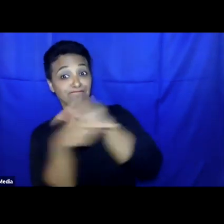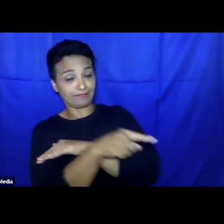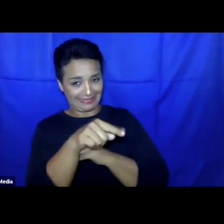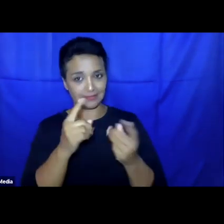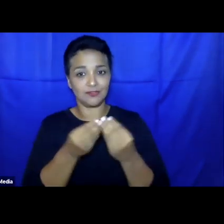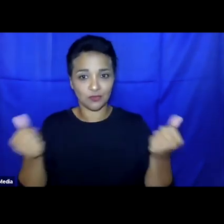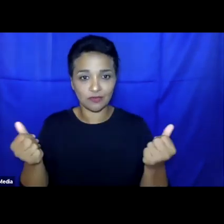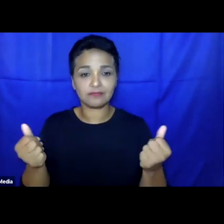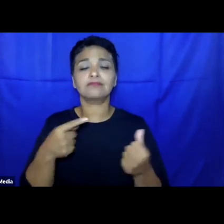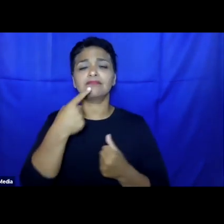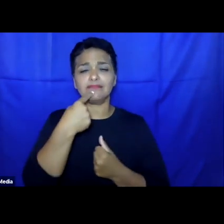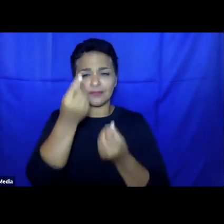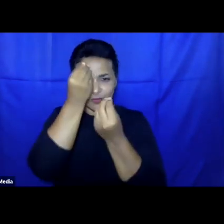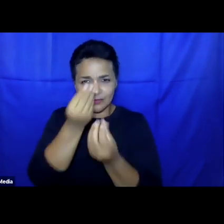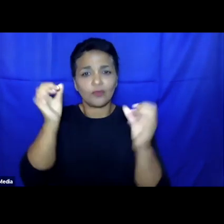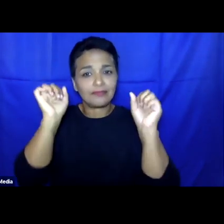UNHCR structures,